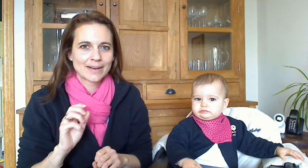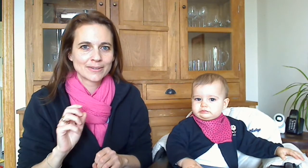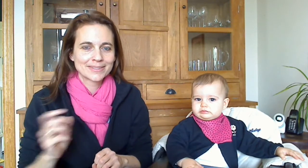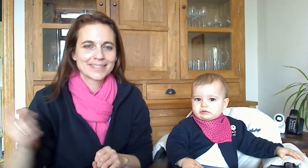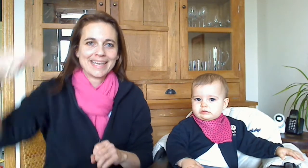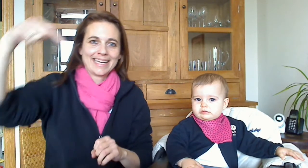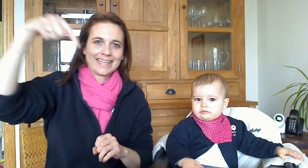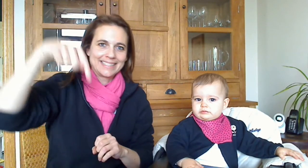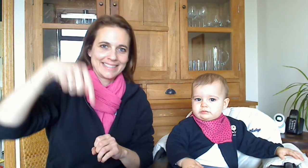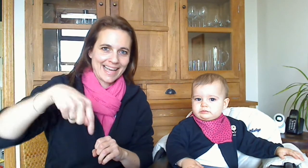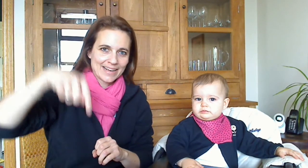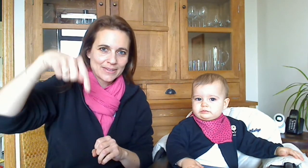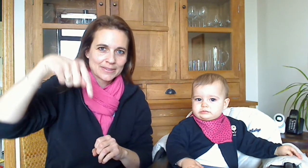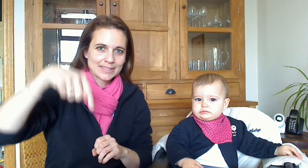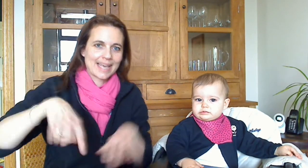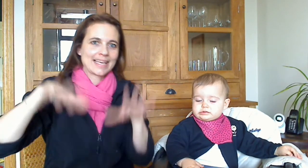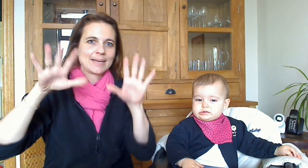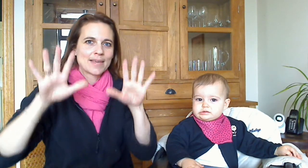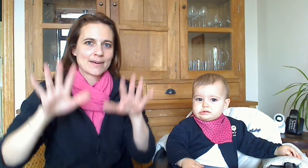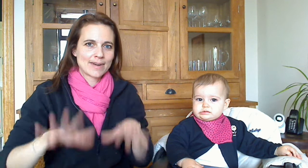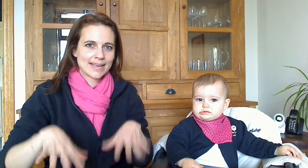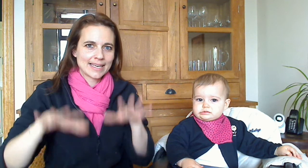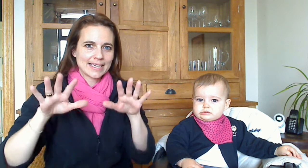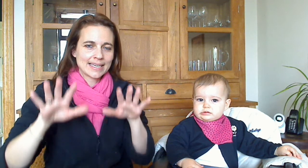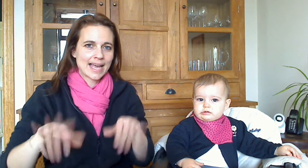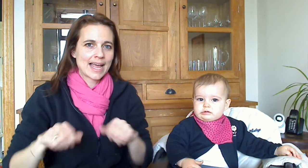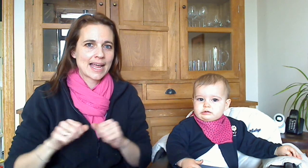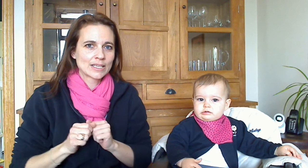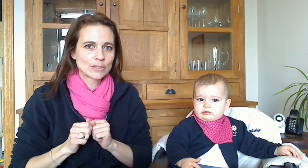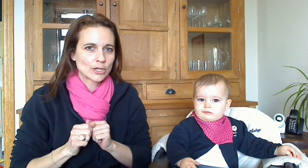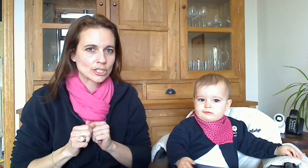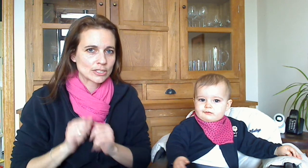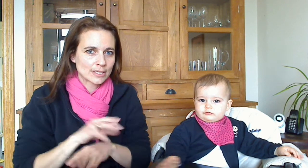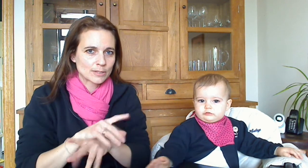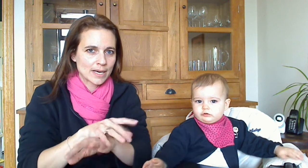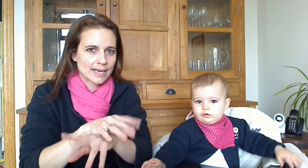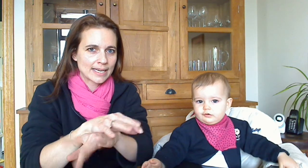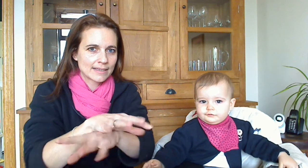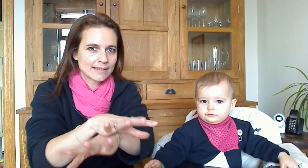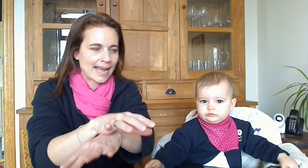spout. Down came the rain and washed the spider